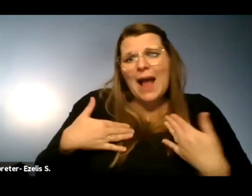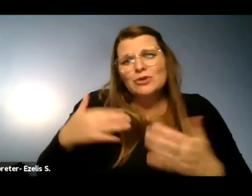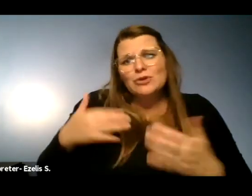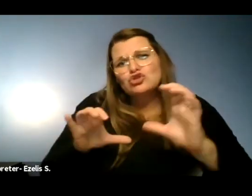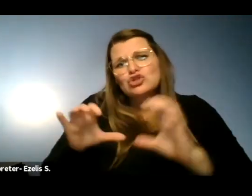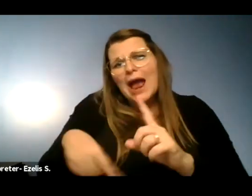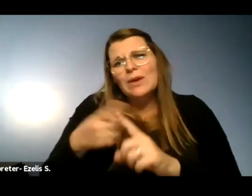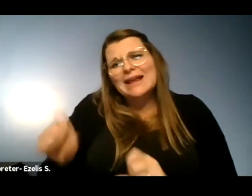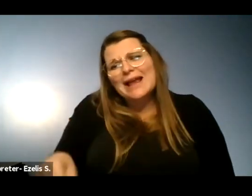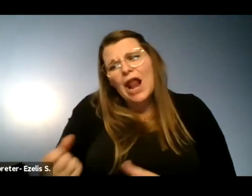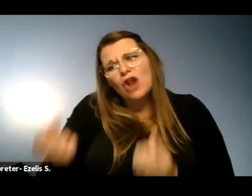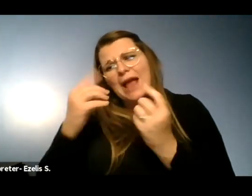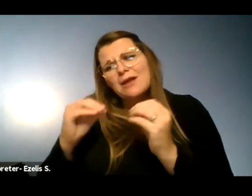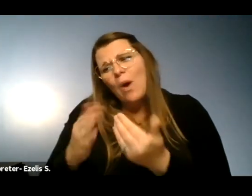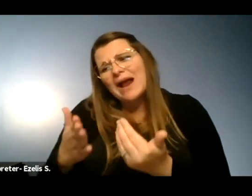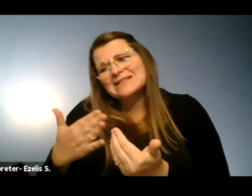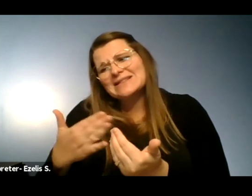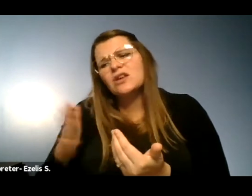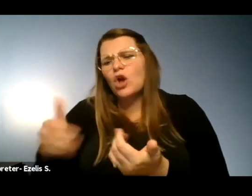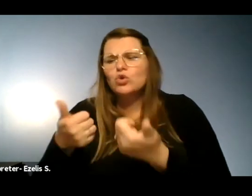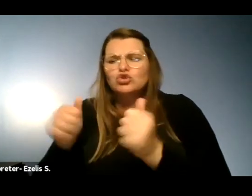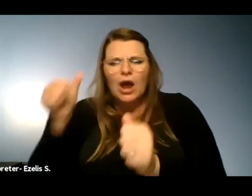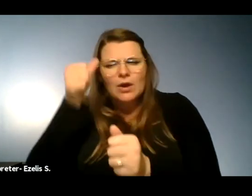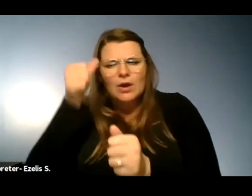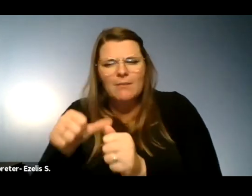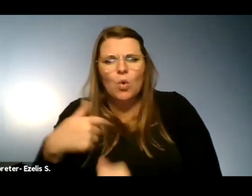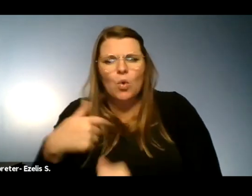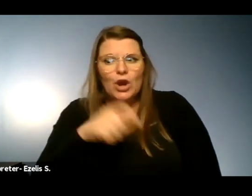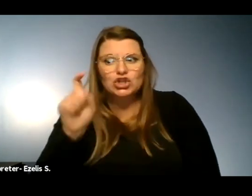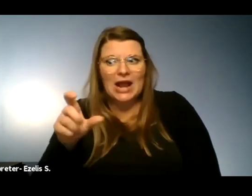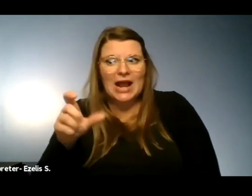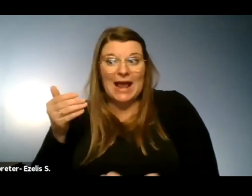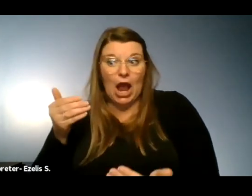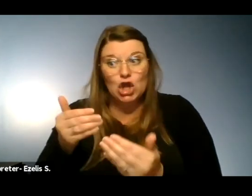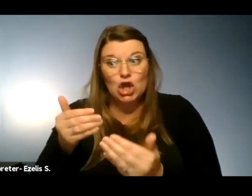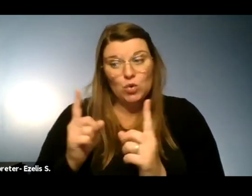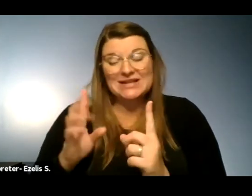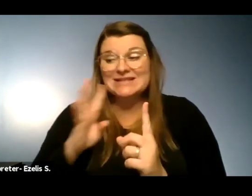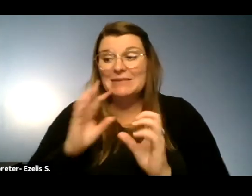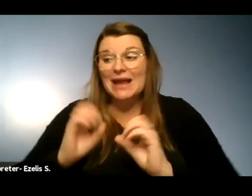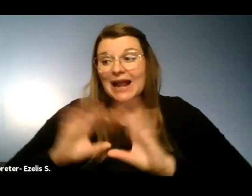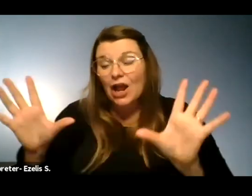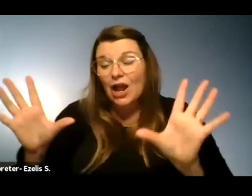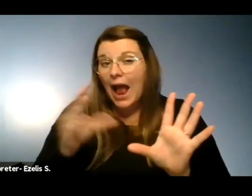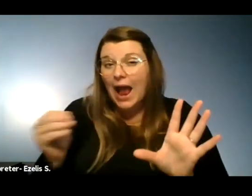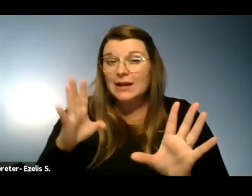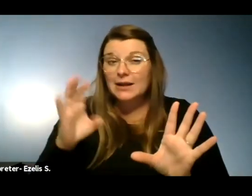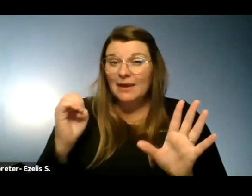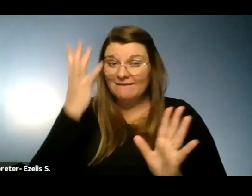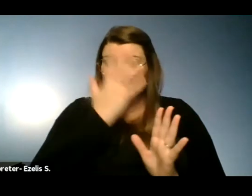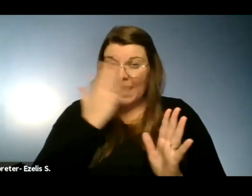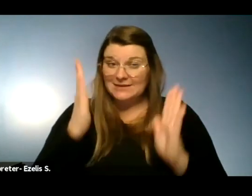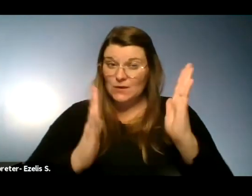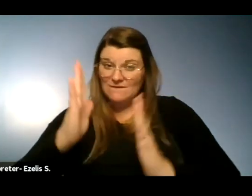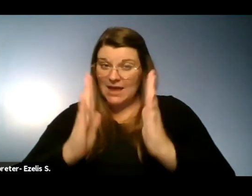can understand more easily. Let's try to remember that we should get close, speak clearly, and be face to face when we